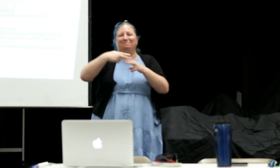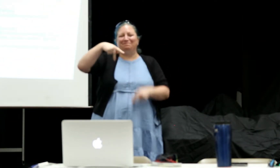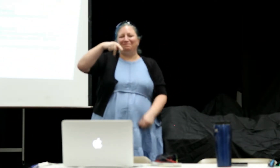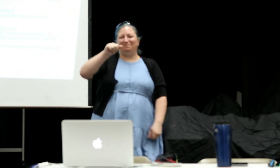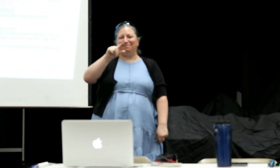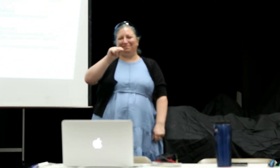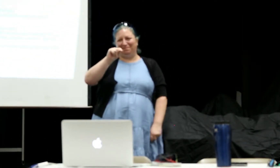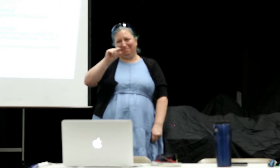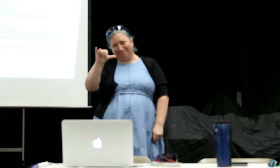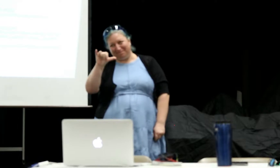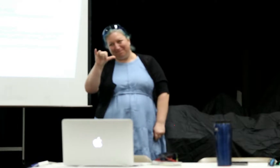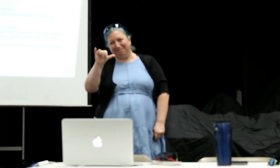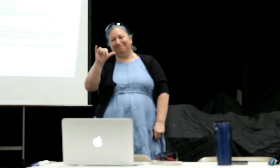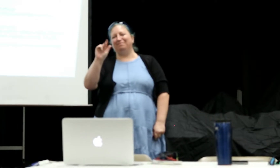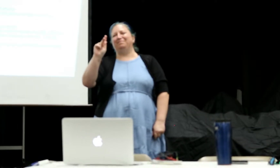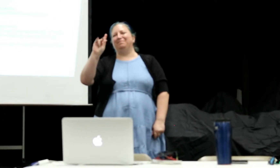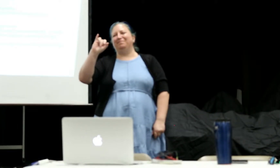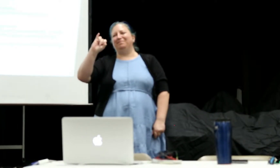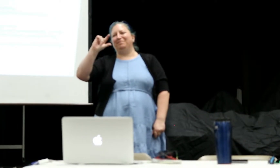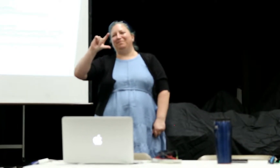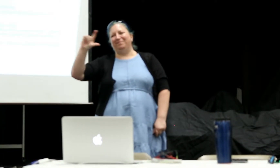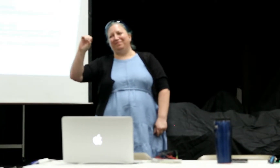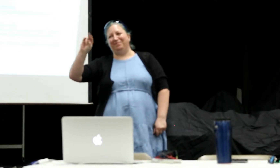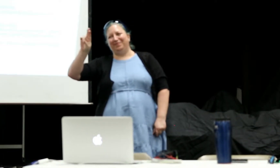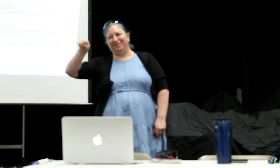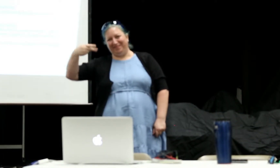Hello, my name is Patty